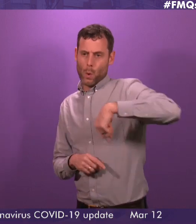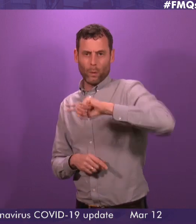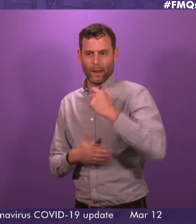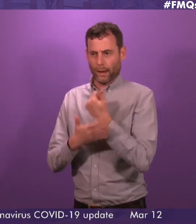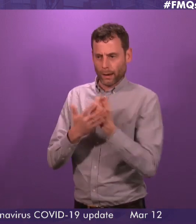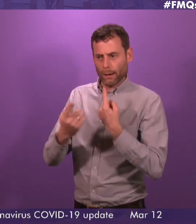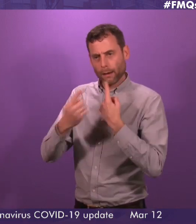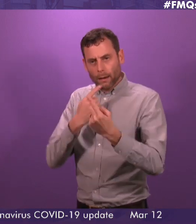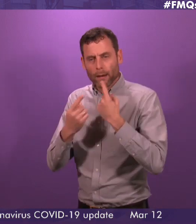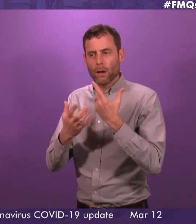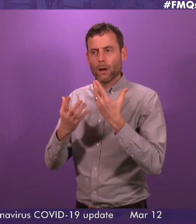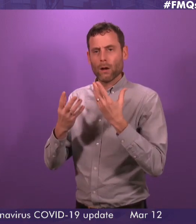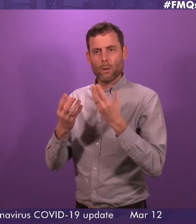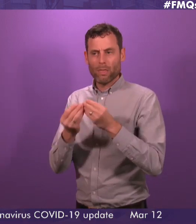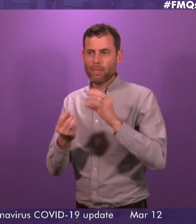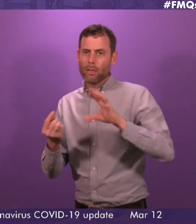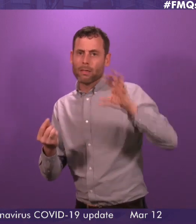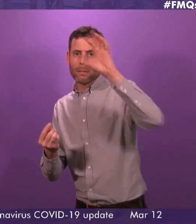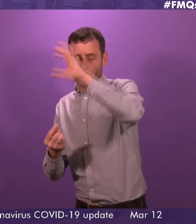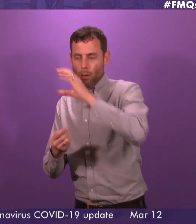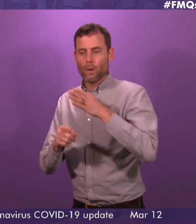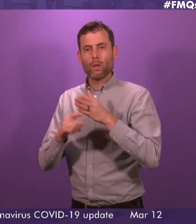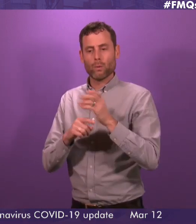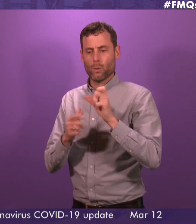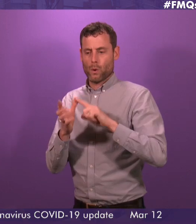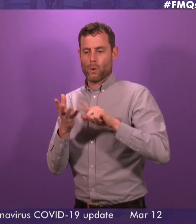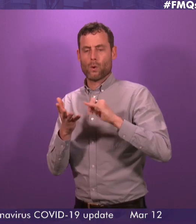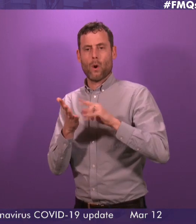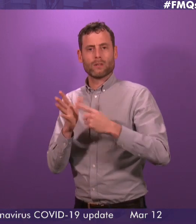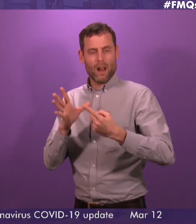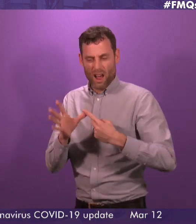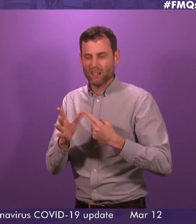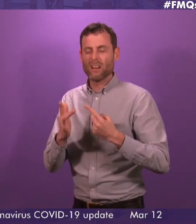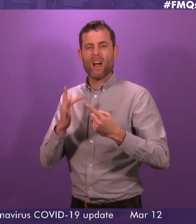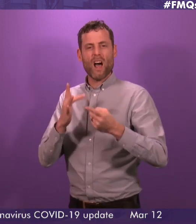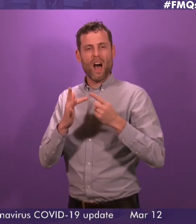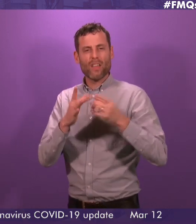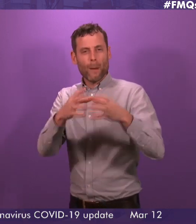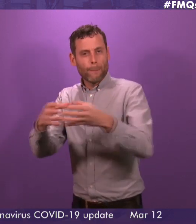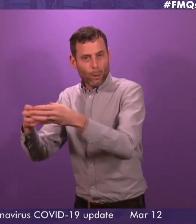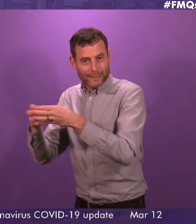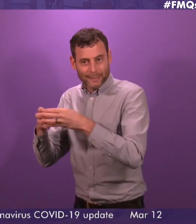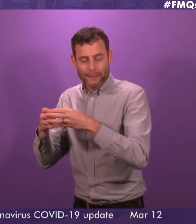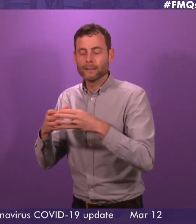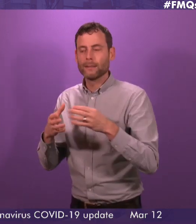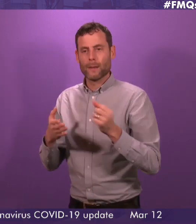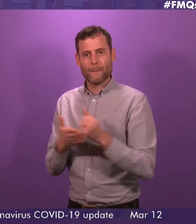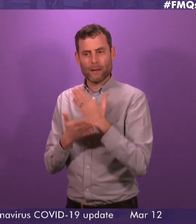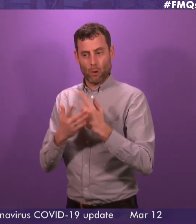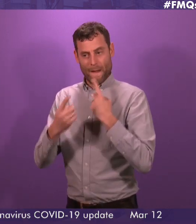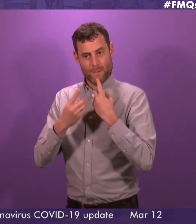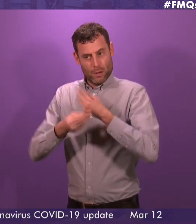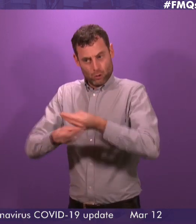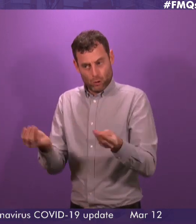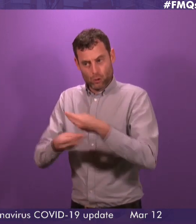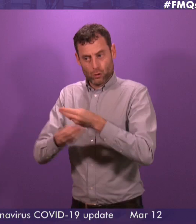those organisations through COSLA and other bodies in order to ensure that we understand the issues